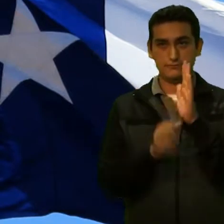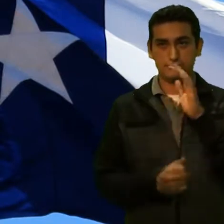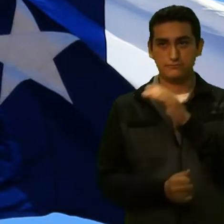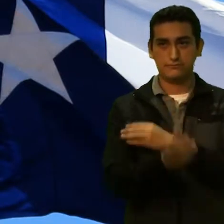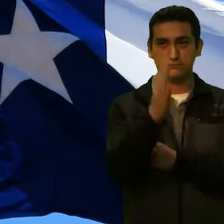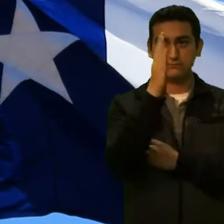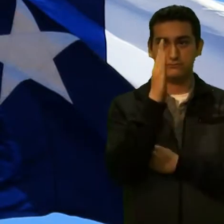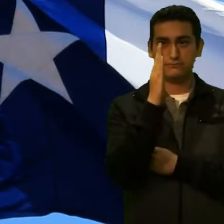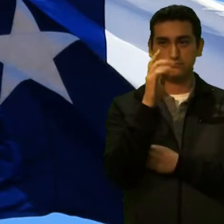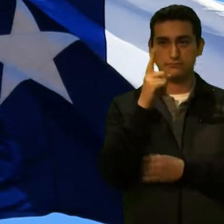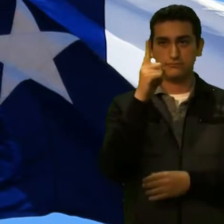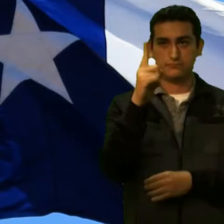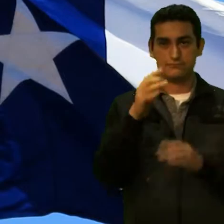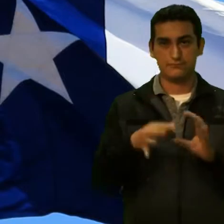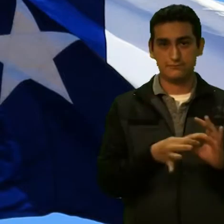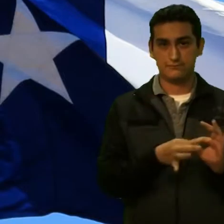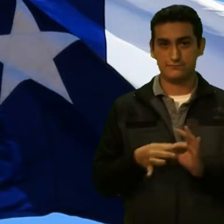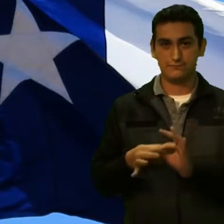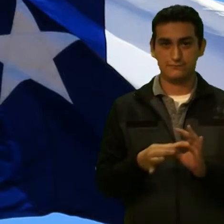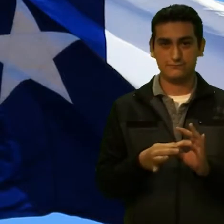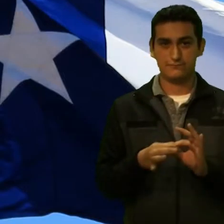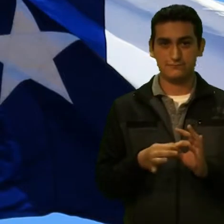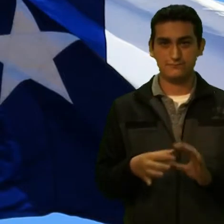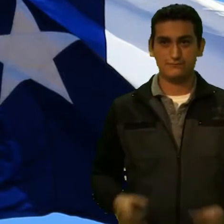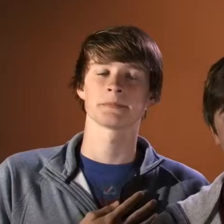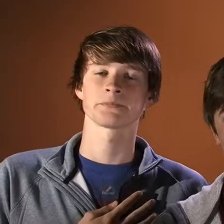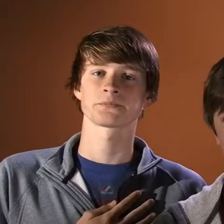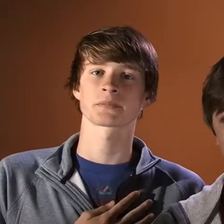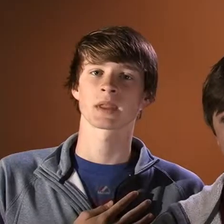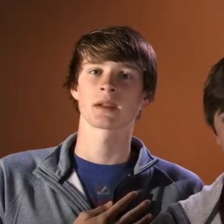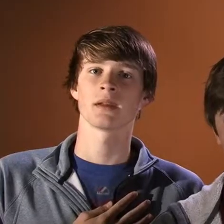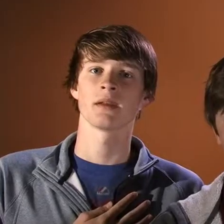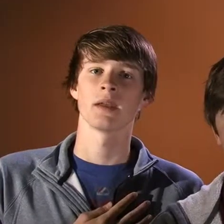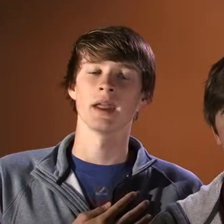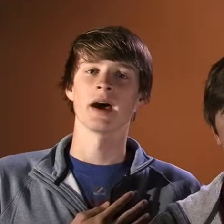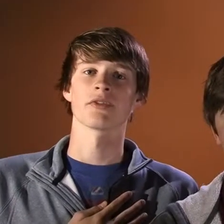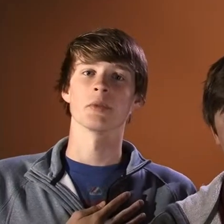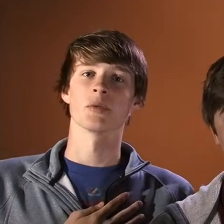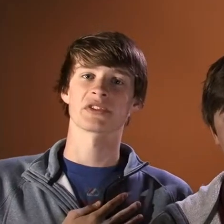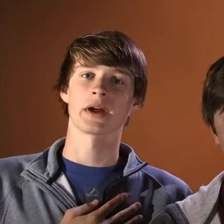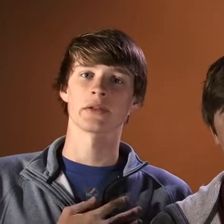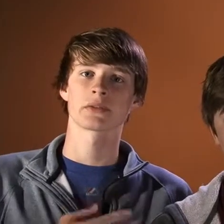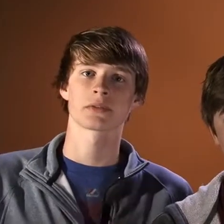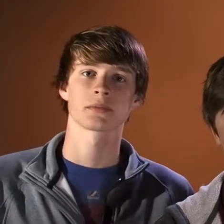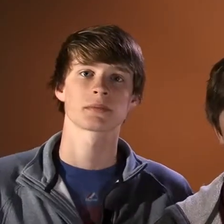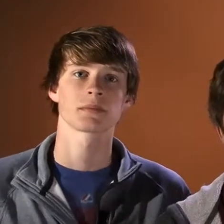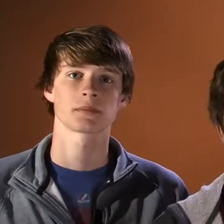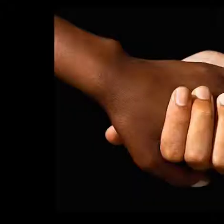under God, one and indivisible. And now for a moment of silence.